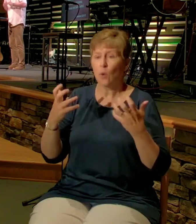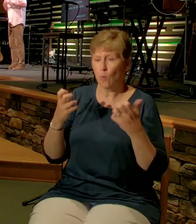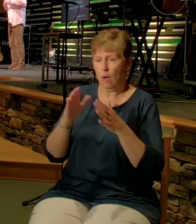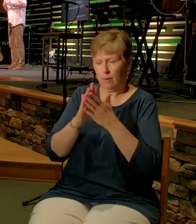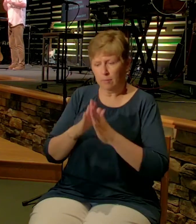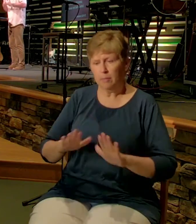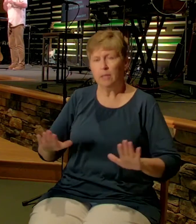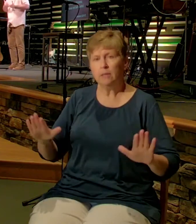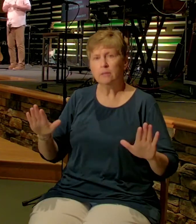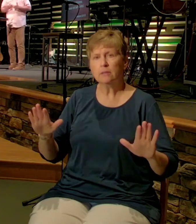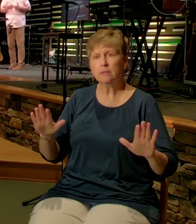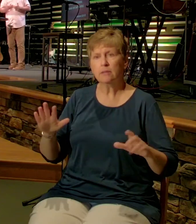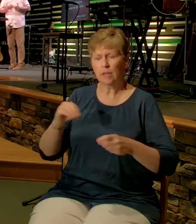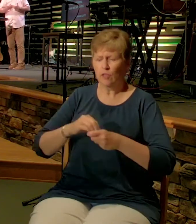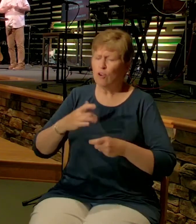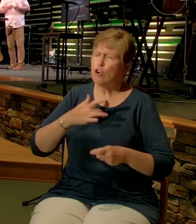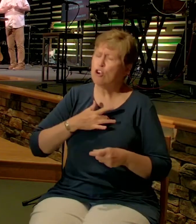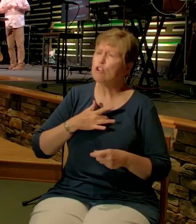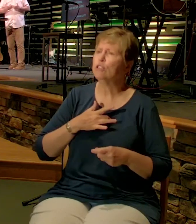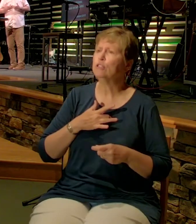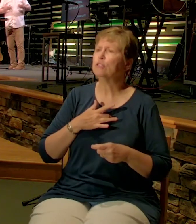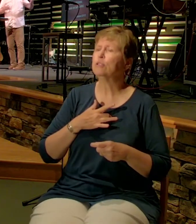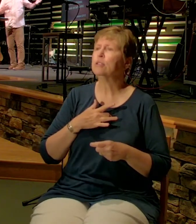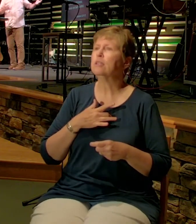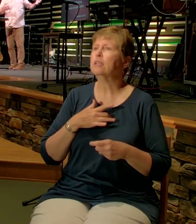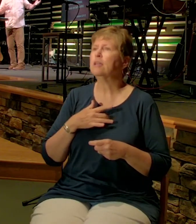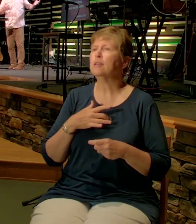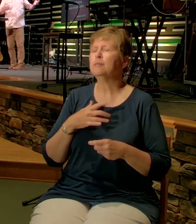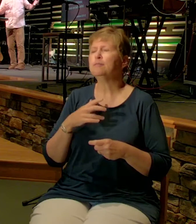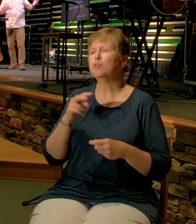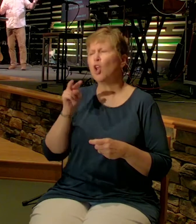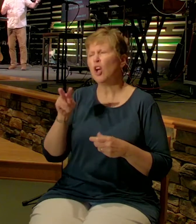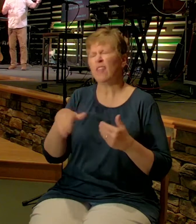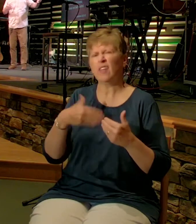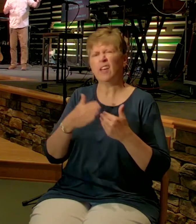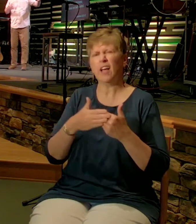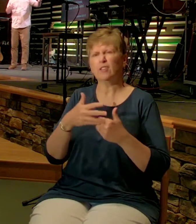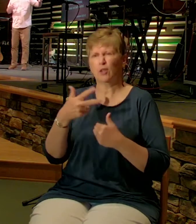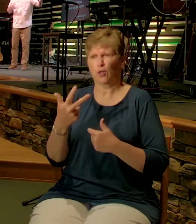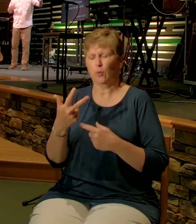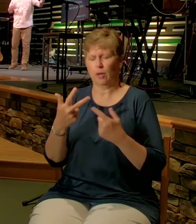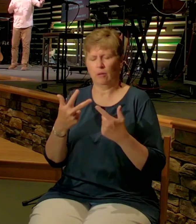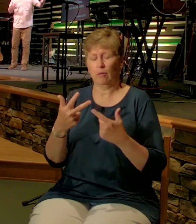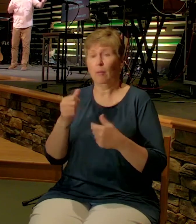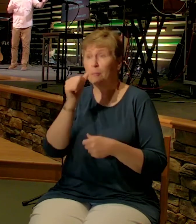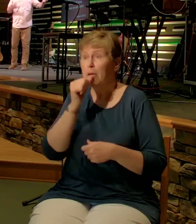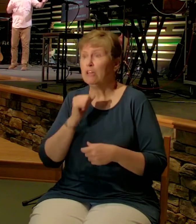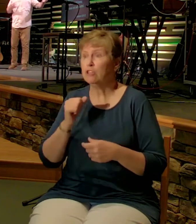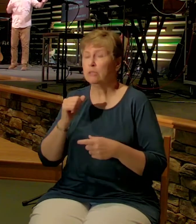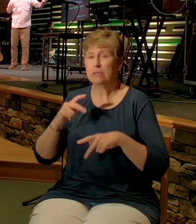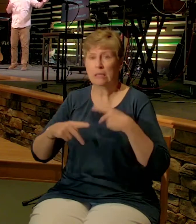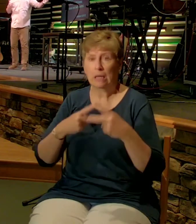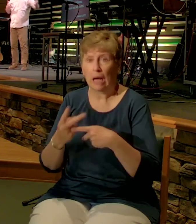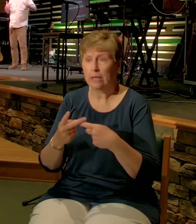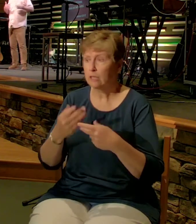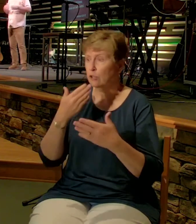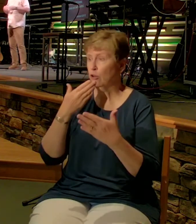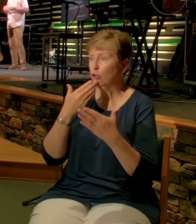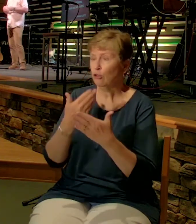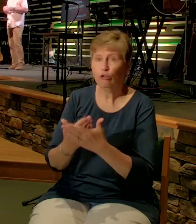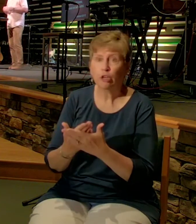peace in their hearts. And then, well, look at the next three, patience, kindness, and